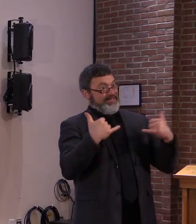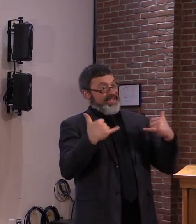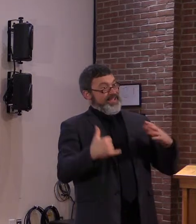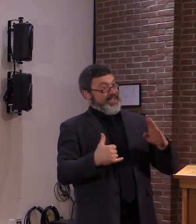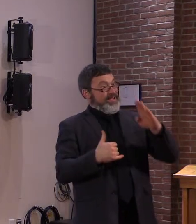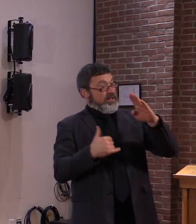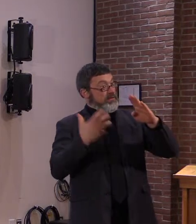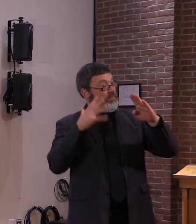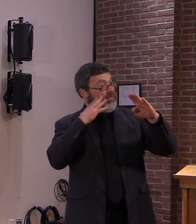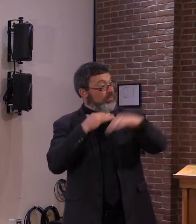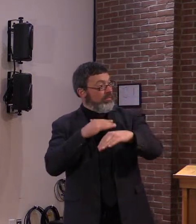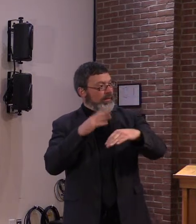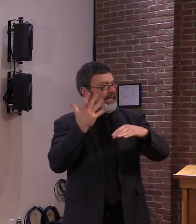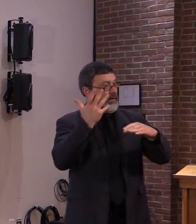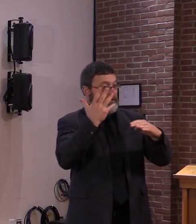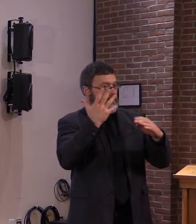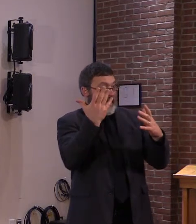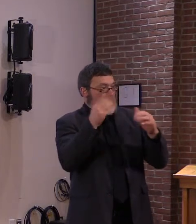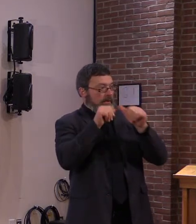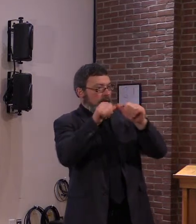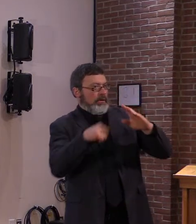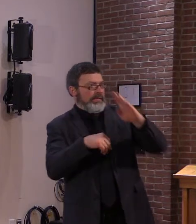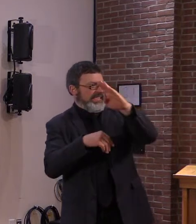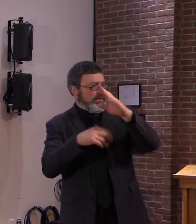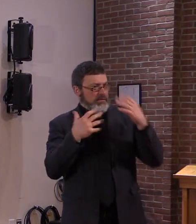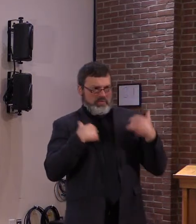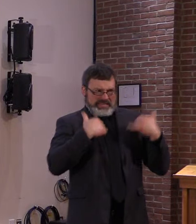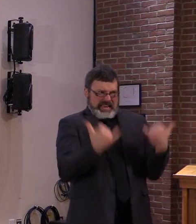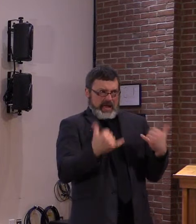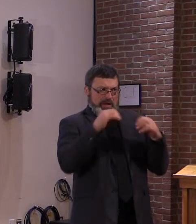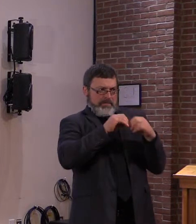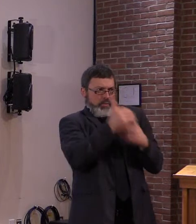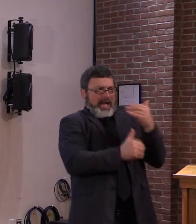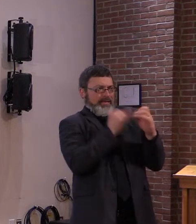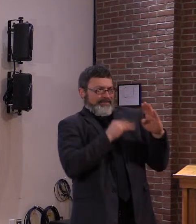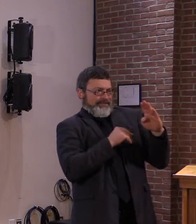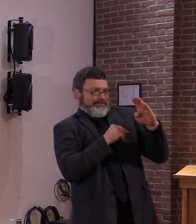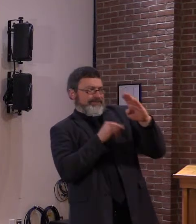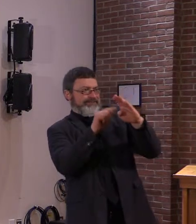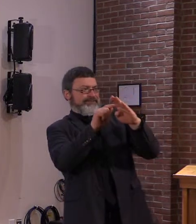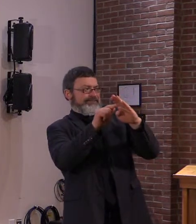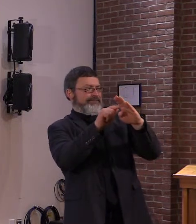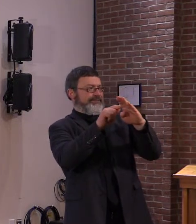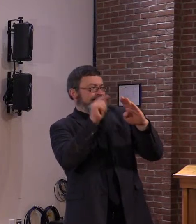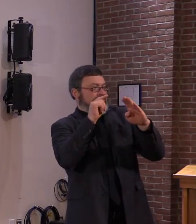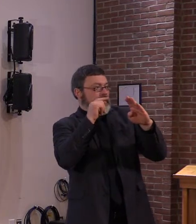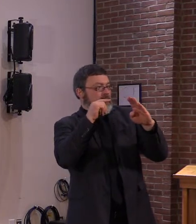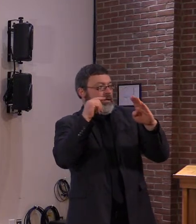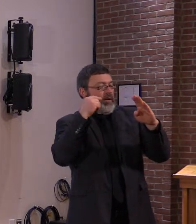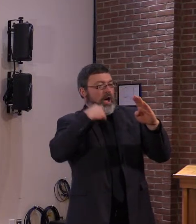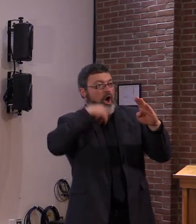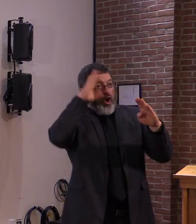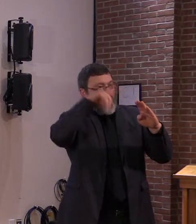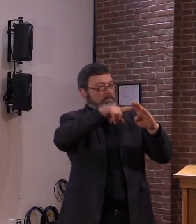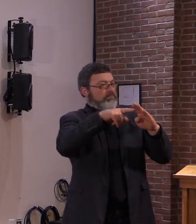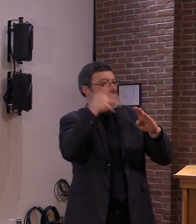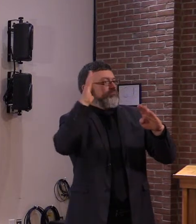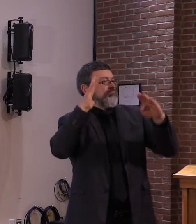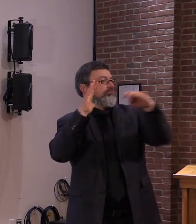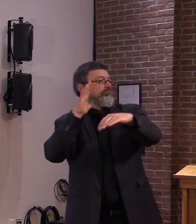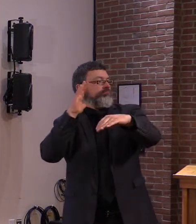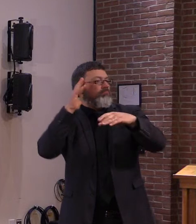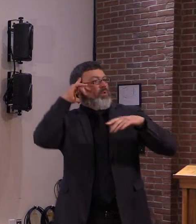that would be different. But again, I think it's so early in the game to be talking about those things.